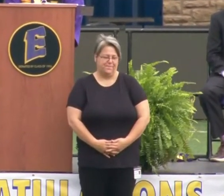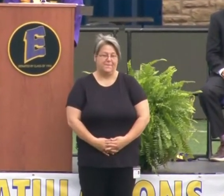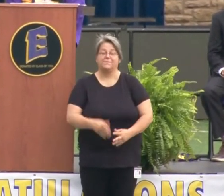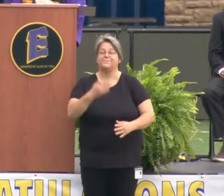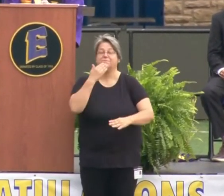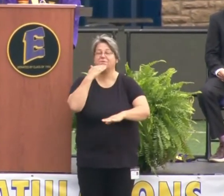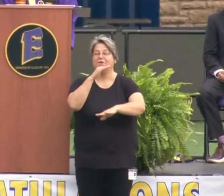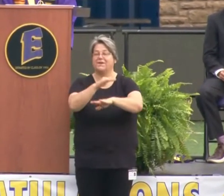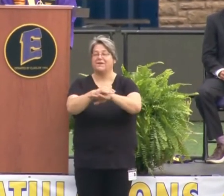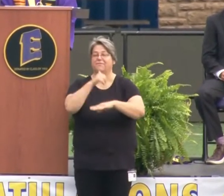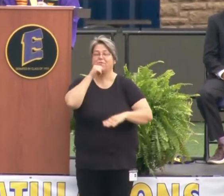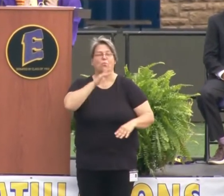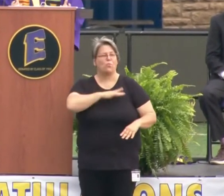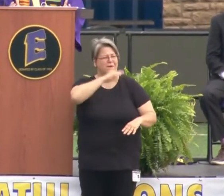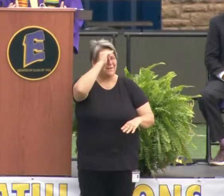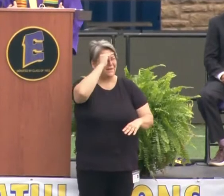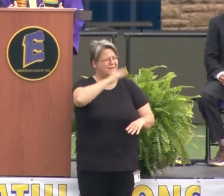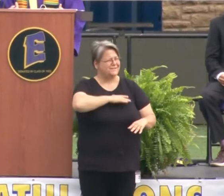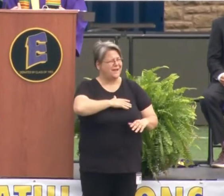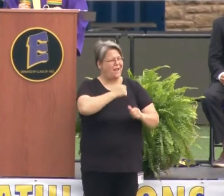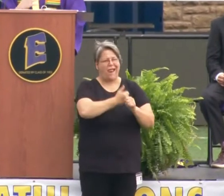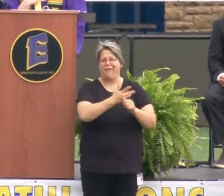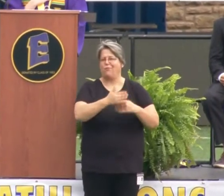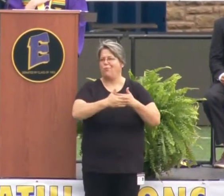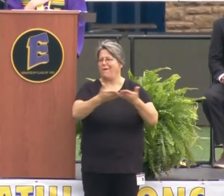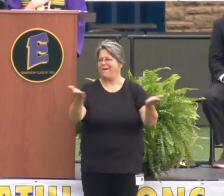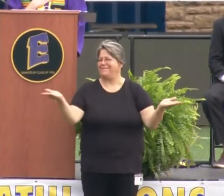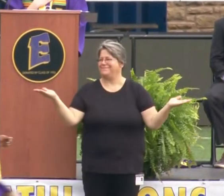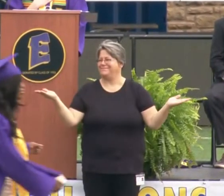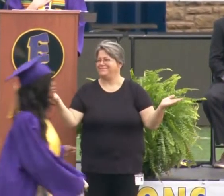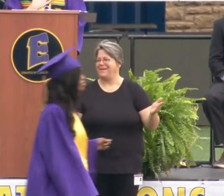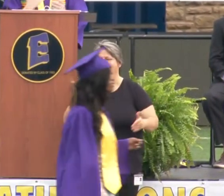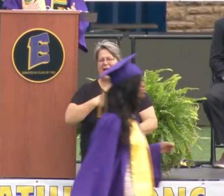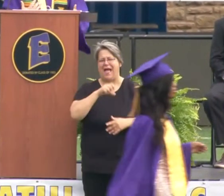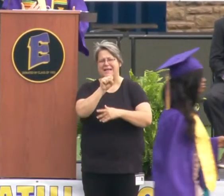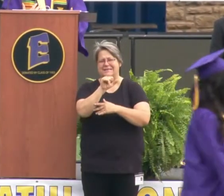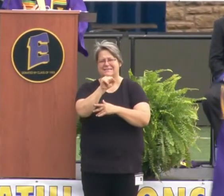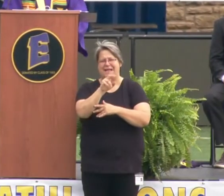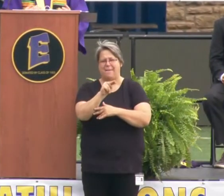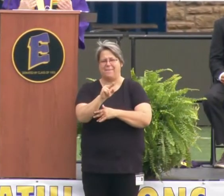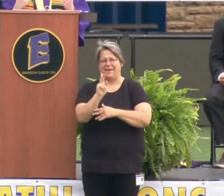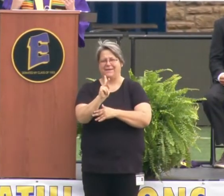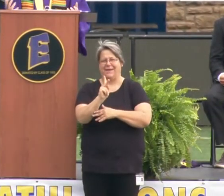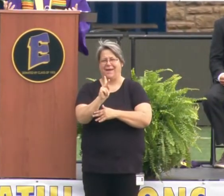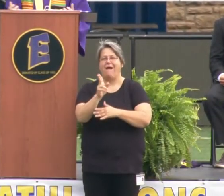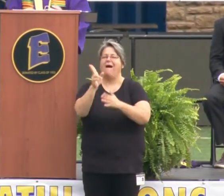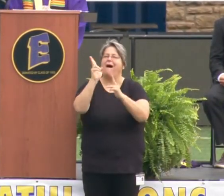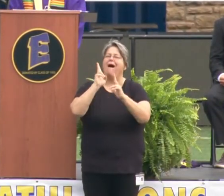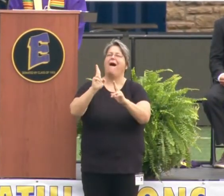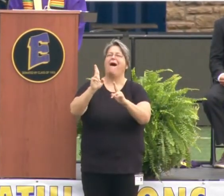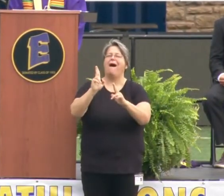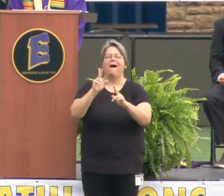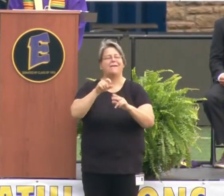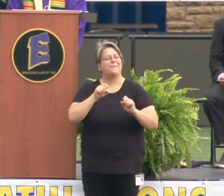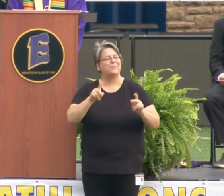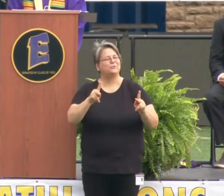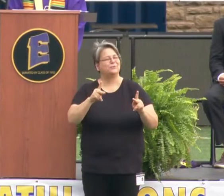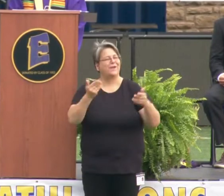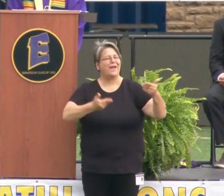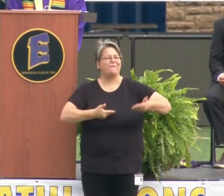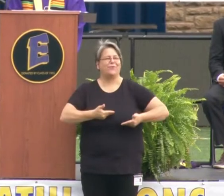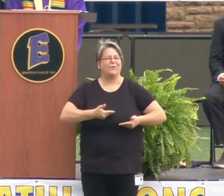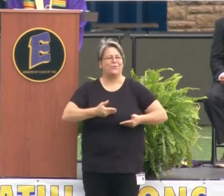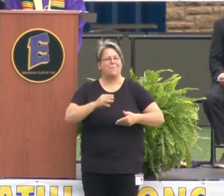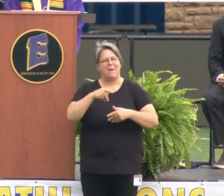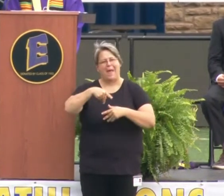Good evening, ladies, gentlemen, and everyone else. I am the Simon Kay, and I have been granted the wonderful opportunity of introducing